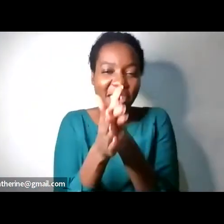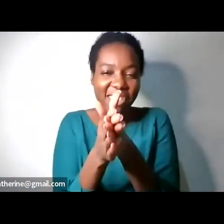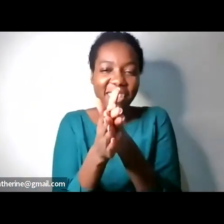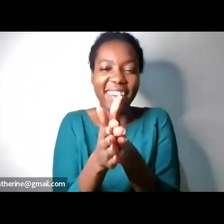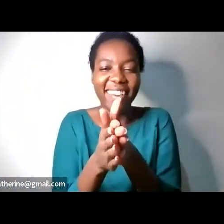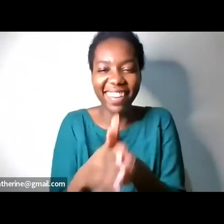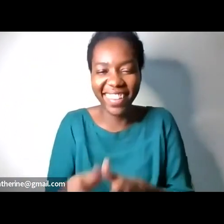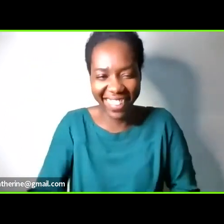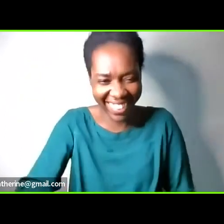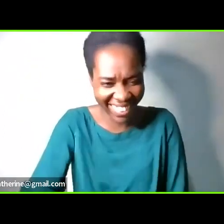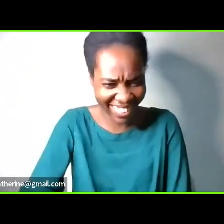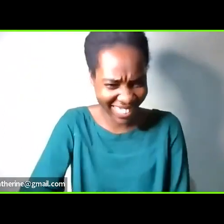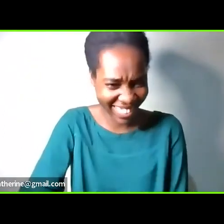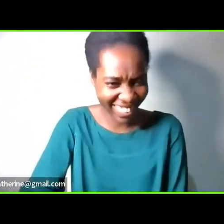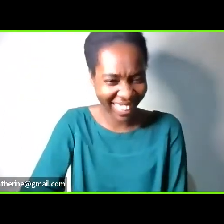There we are.